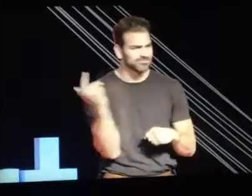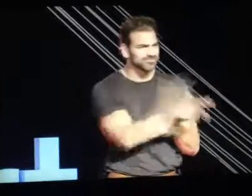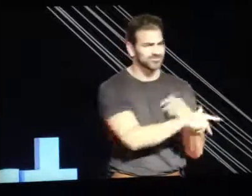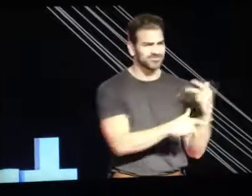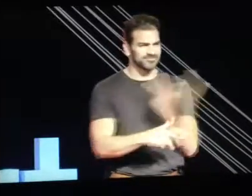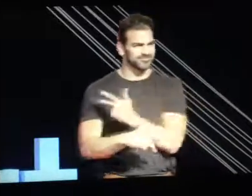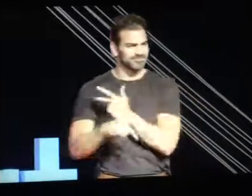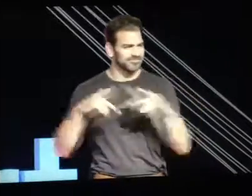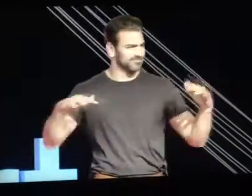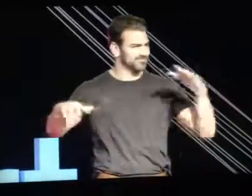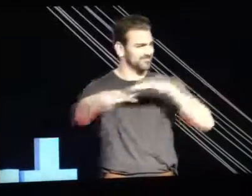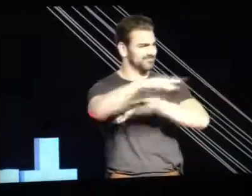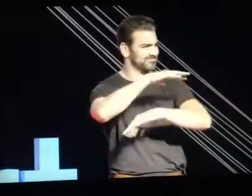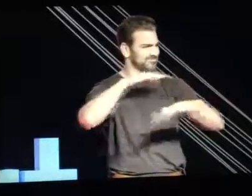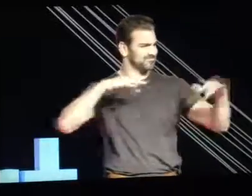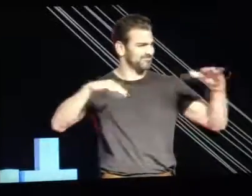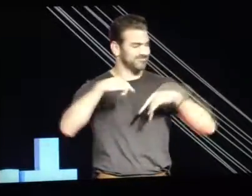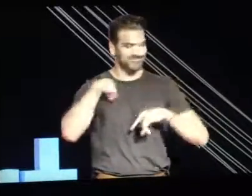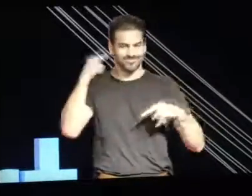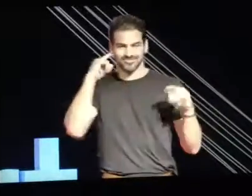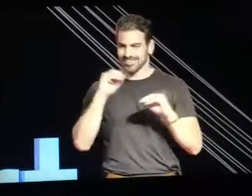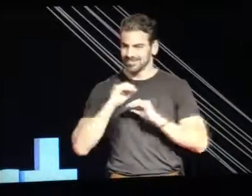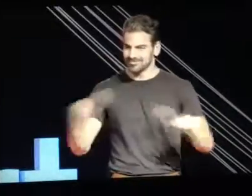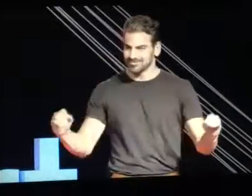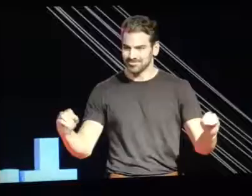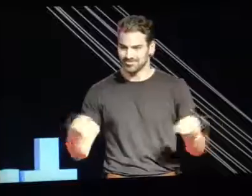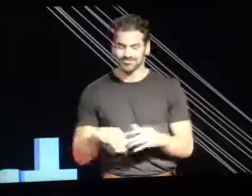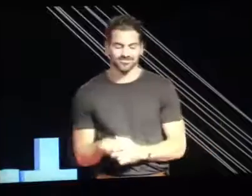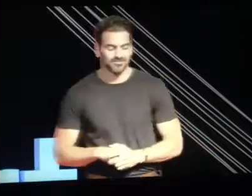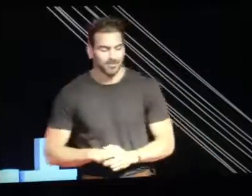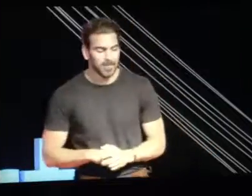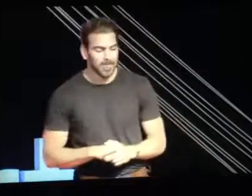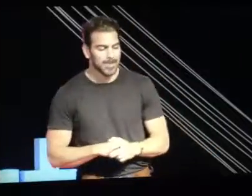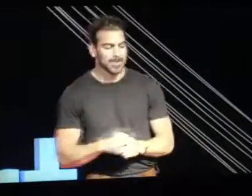And there's cars and ATVs going by and I can't hear any of it.